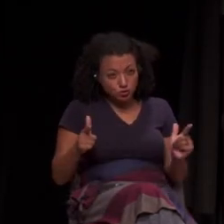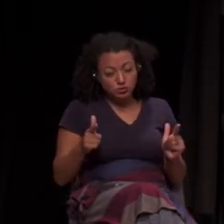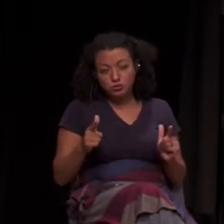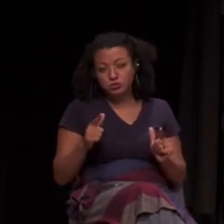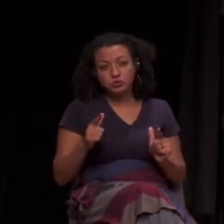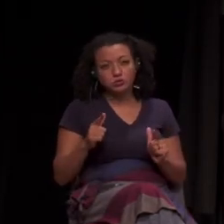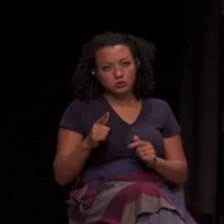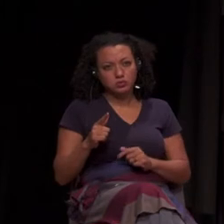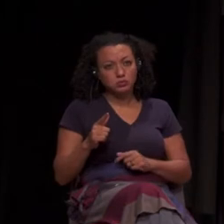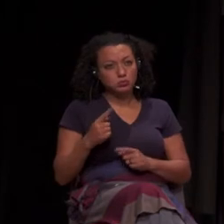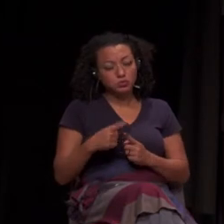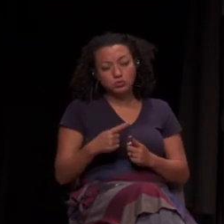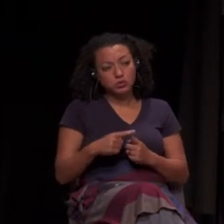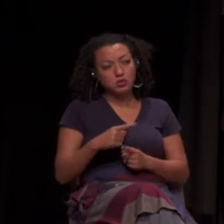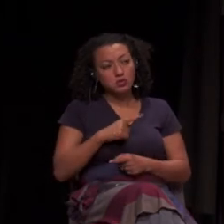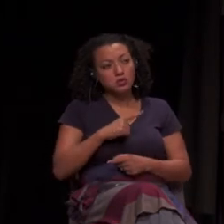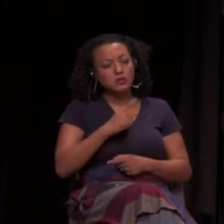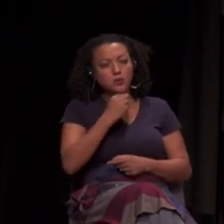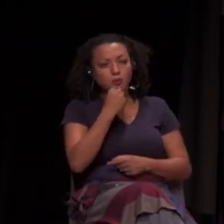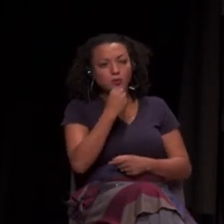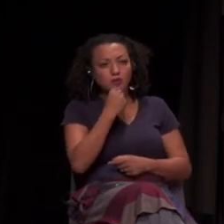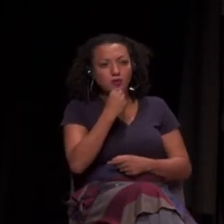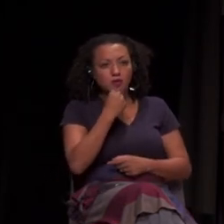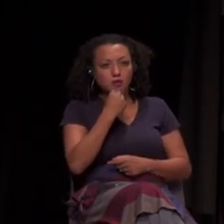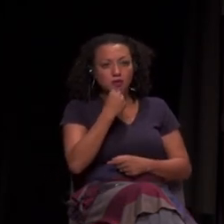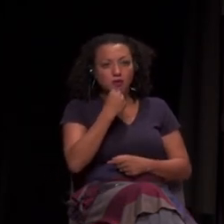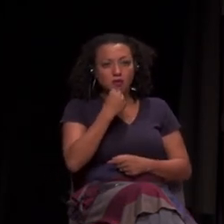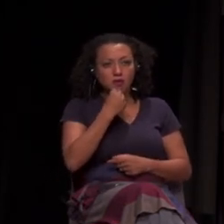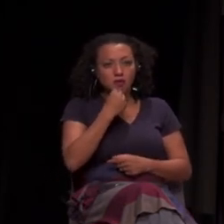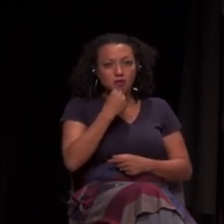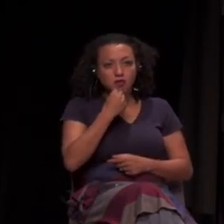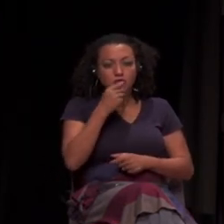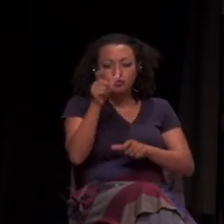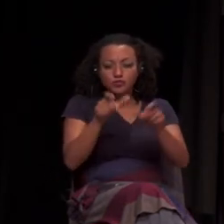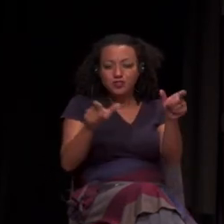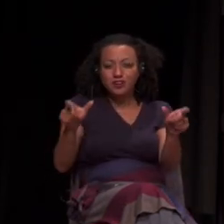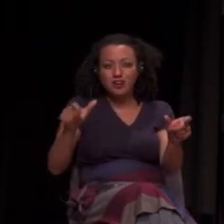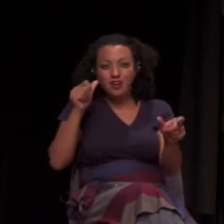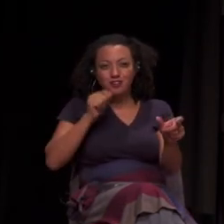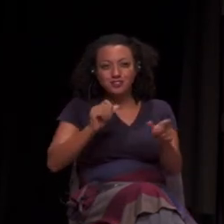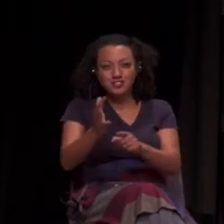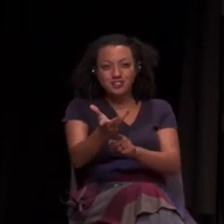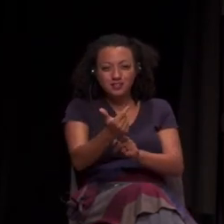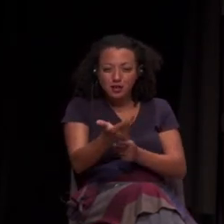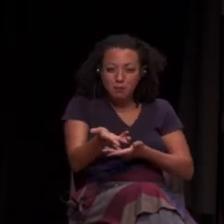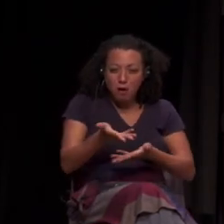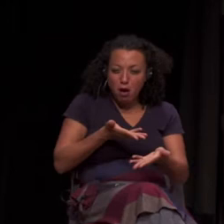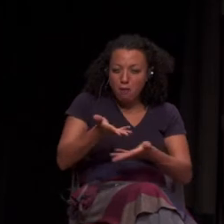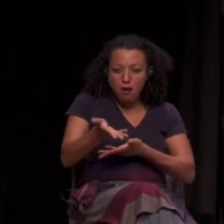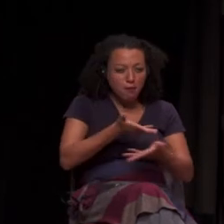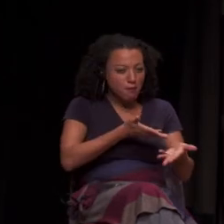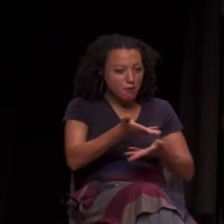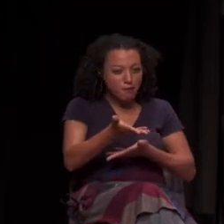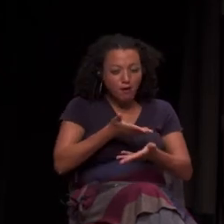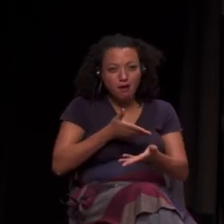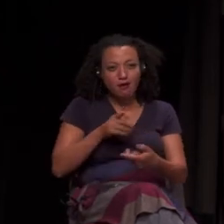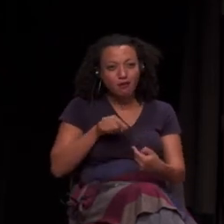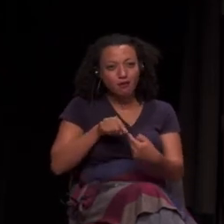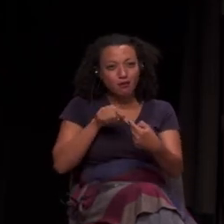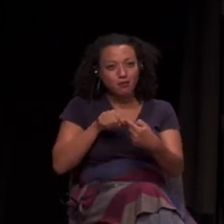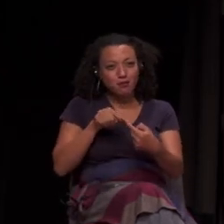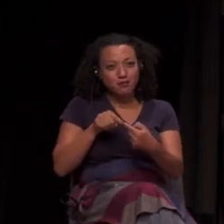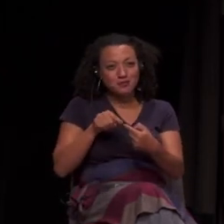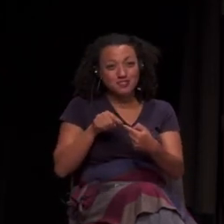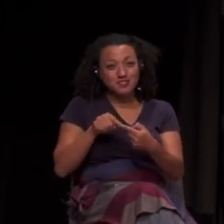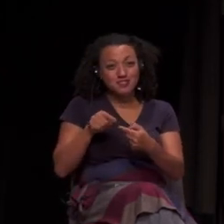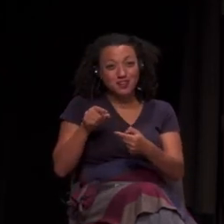those interactions with black women artists who come from a generation before me.